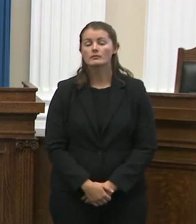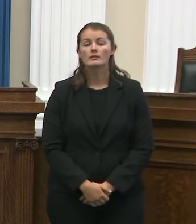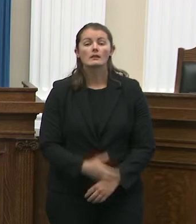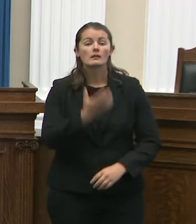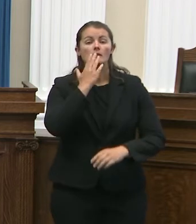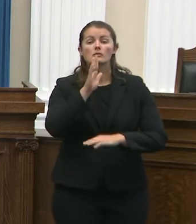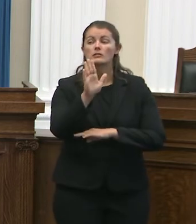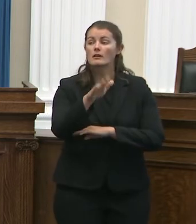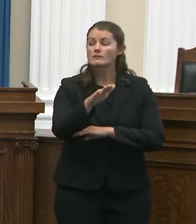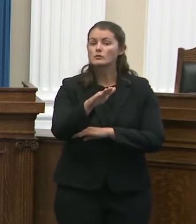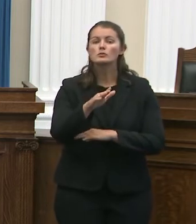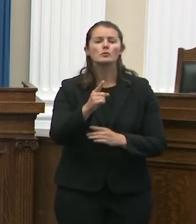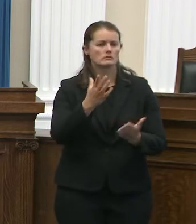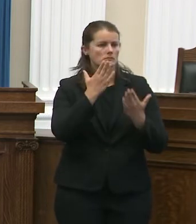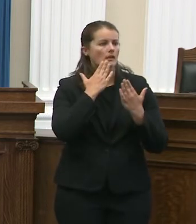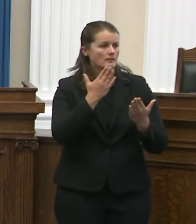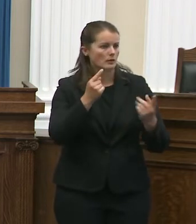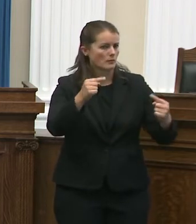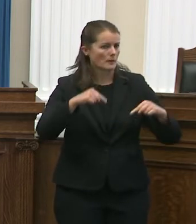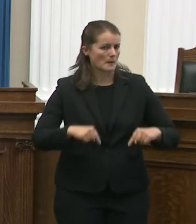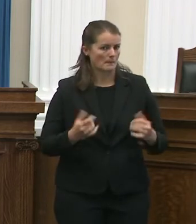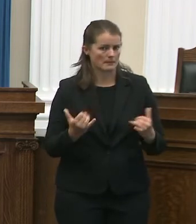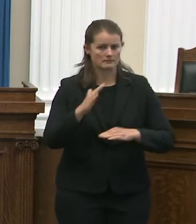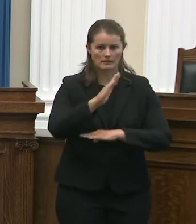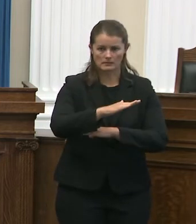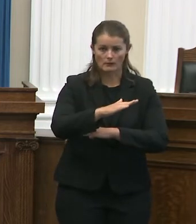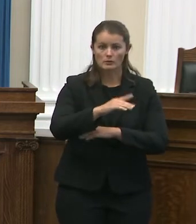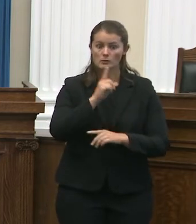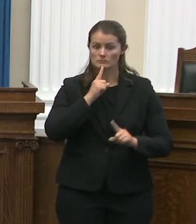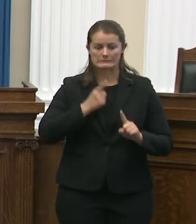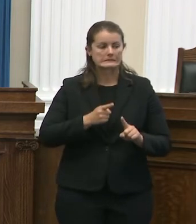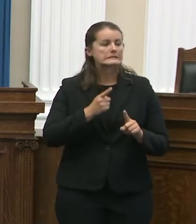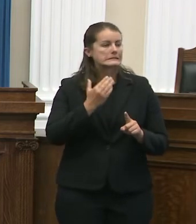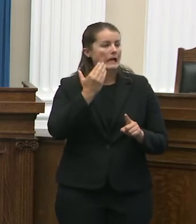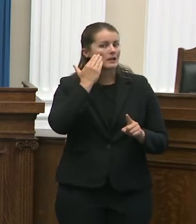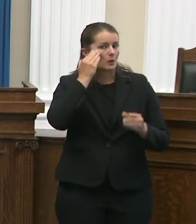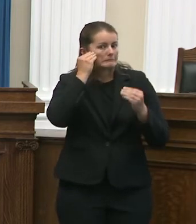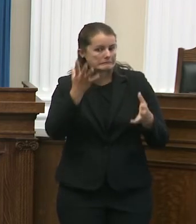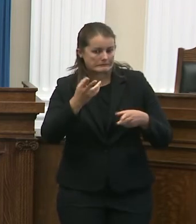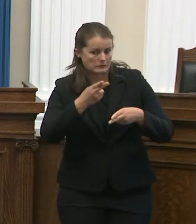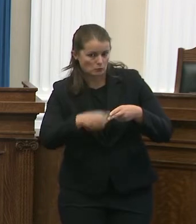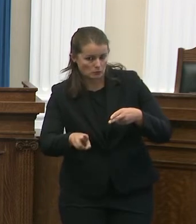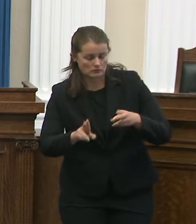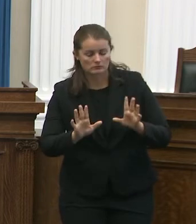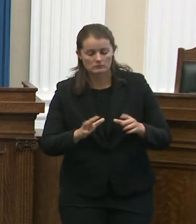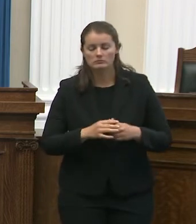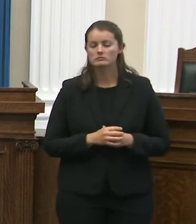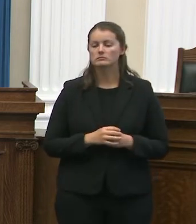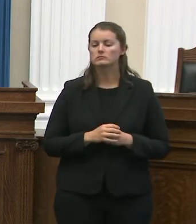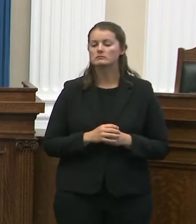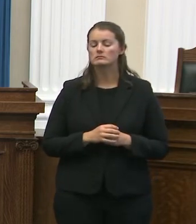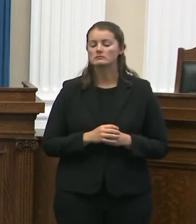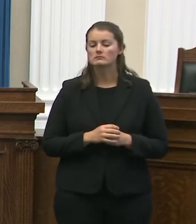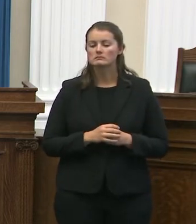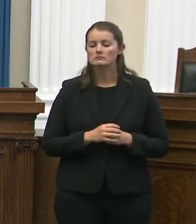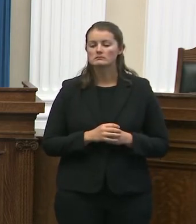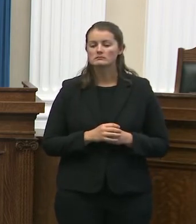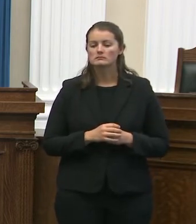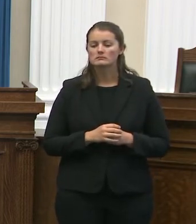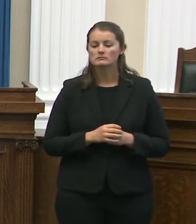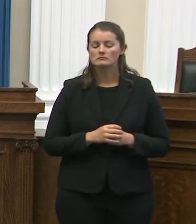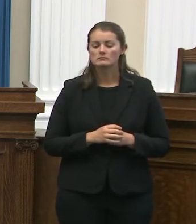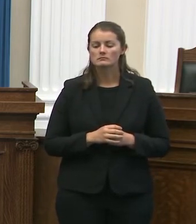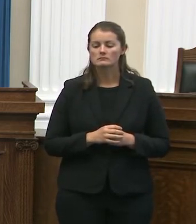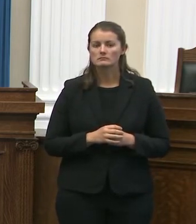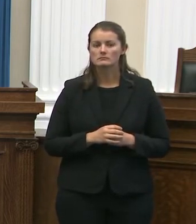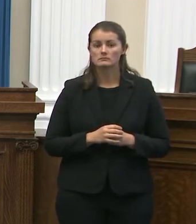Good afternoon. I want to thank you all for being here this afternoon, especially on such short notice. I know the focus right now has been